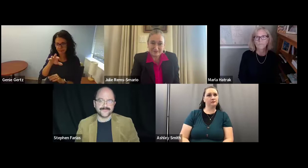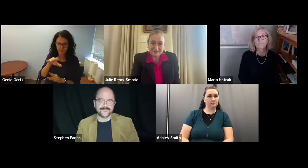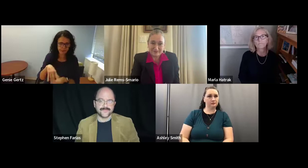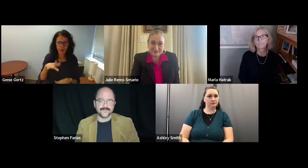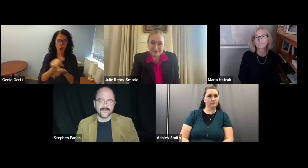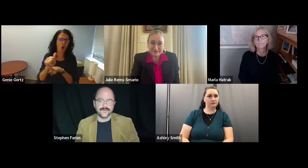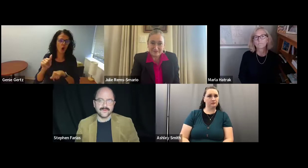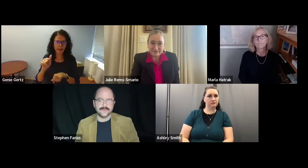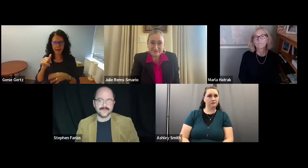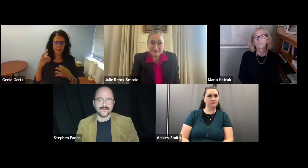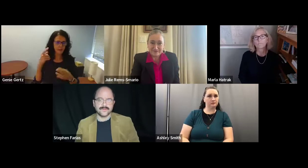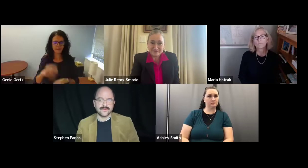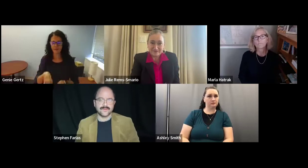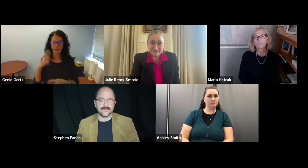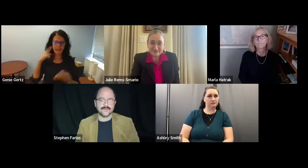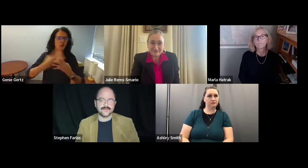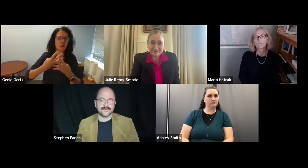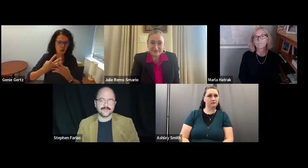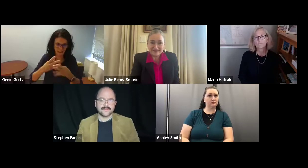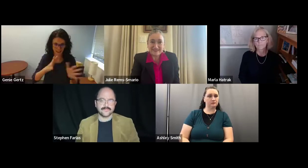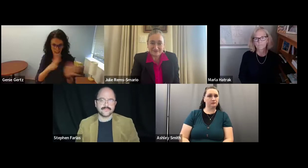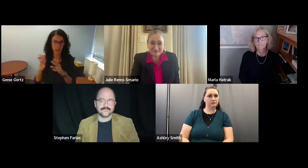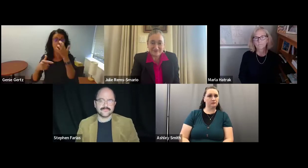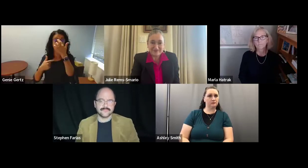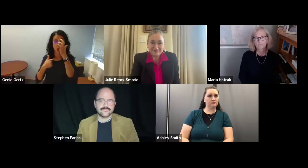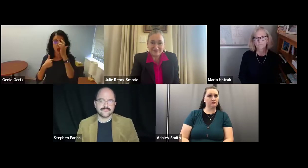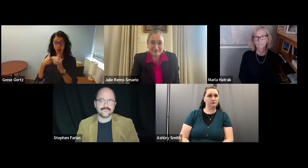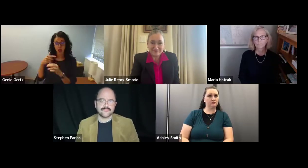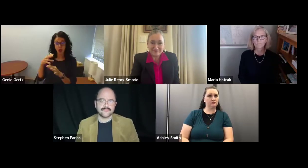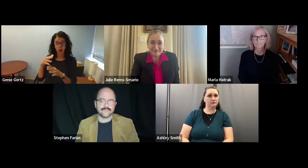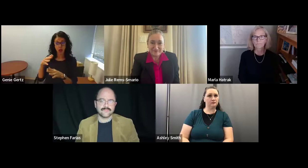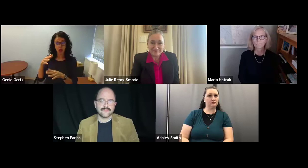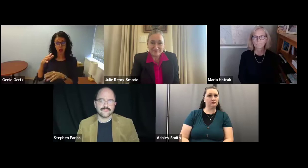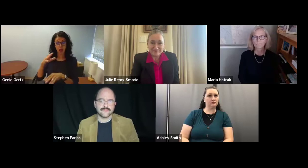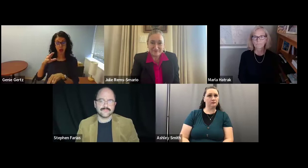be able to do, AI and all that. So, they're doing the early intervention